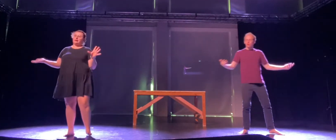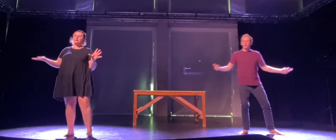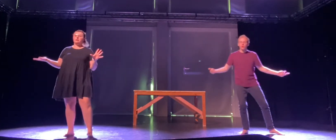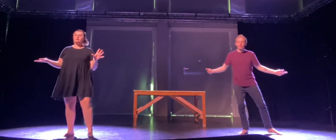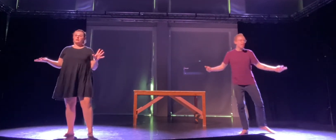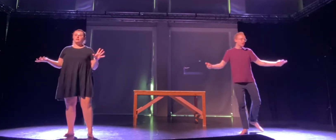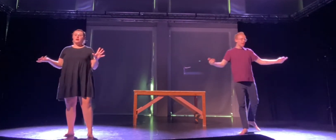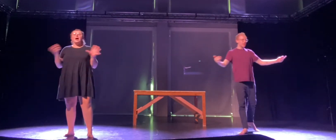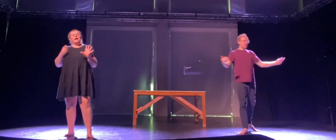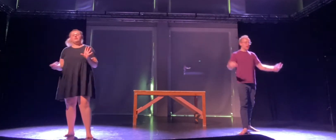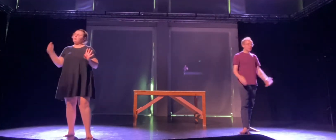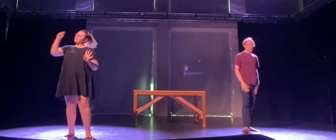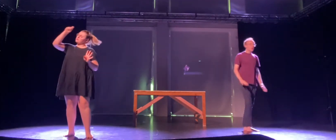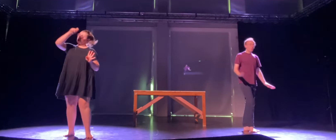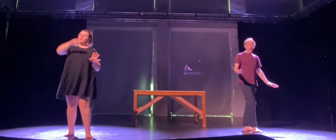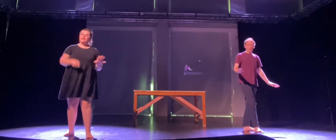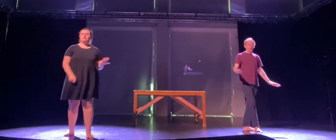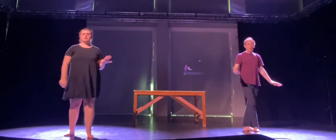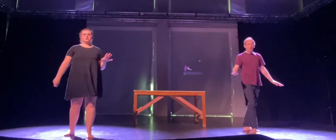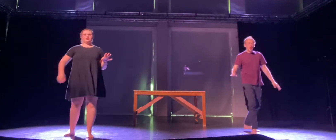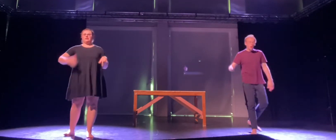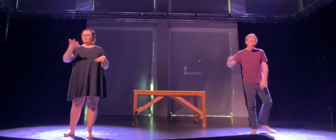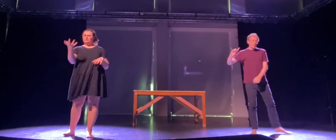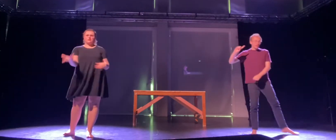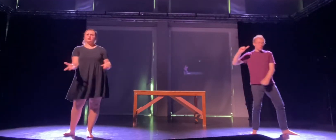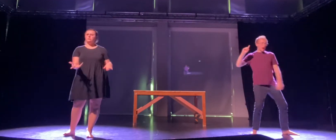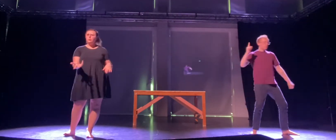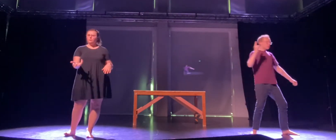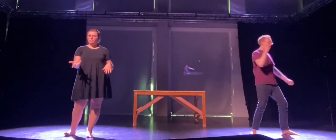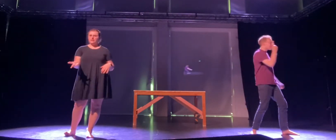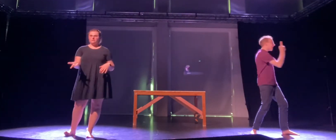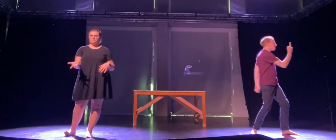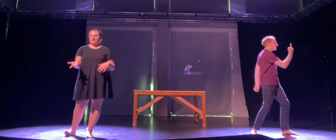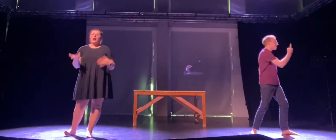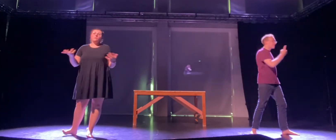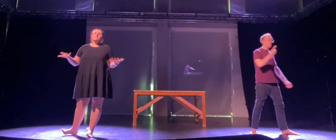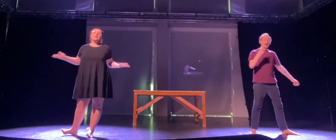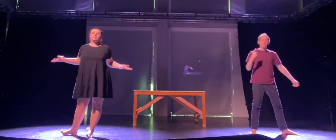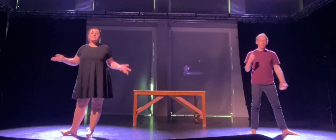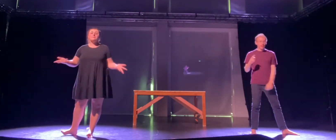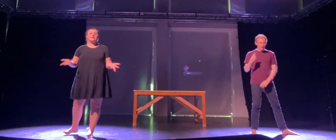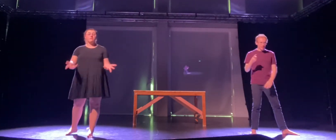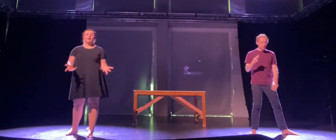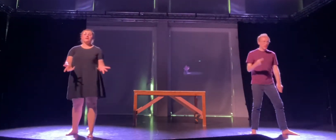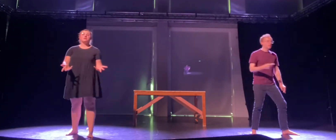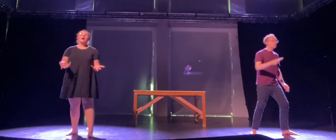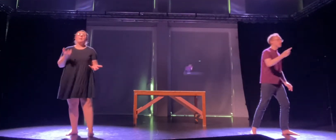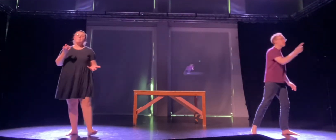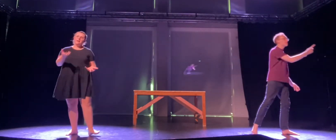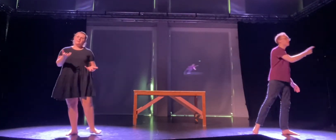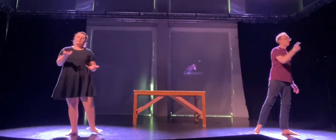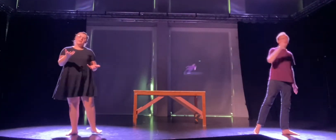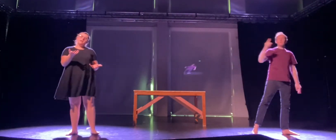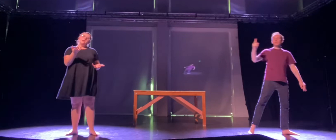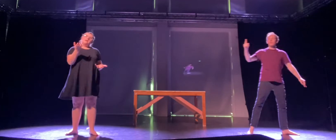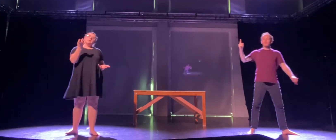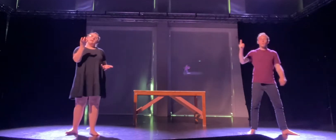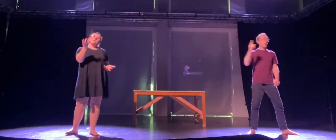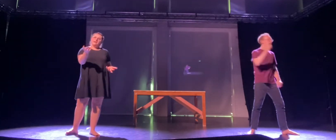fall off the edge, I hear. And if you put a soul Well, into the tree, it will apparently naturally what happens walk, won't with it? the edge of the disc And what I'm telling you is Pac-Man complete takes rubbish. place. And what this means But is that when Pac-Man travels from one end imagine of the you've